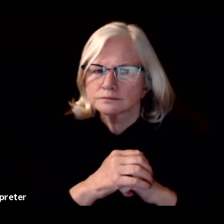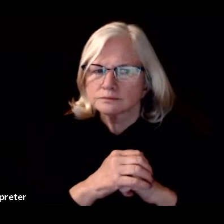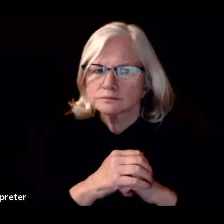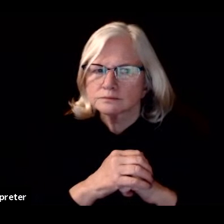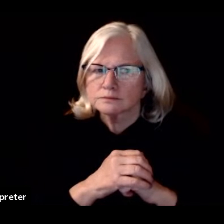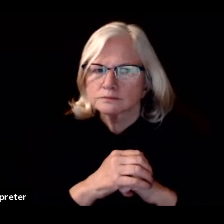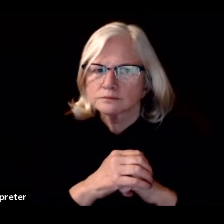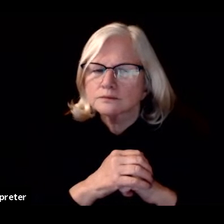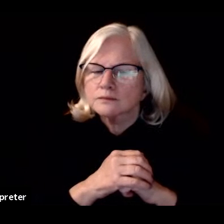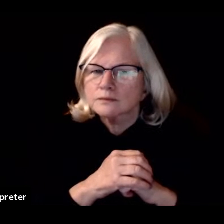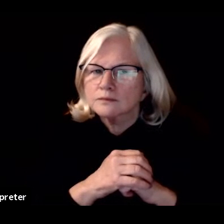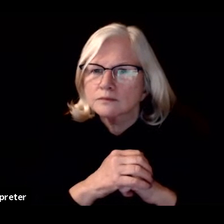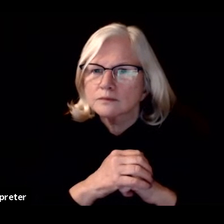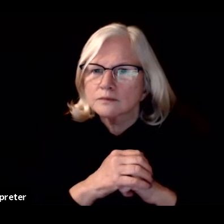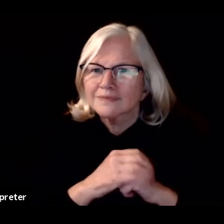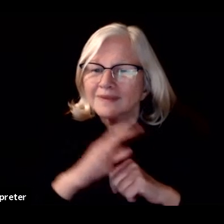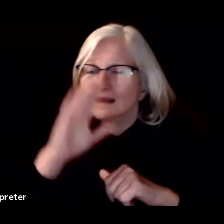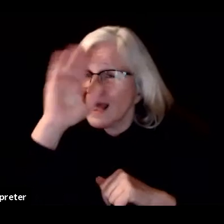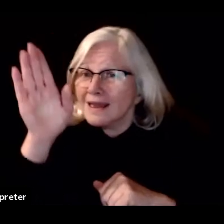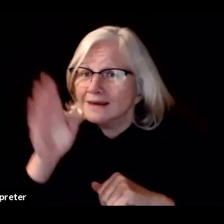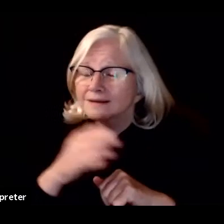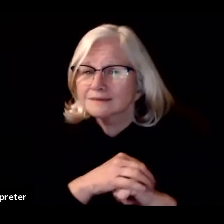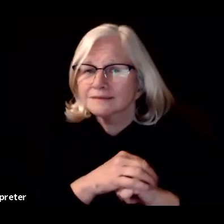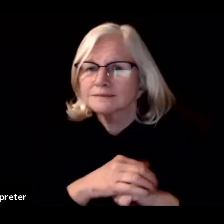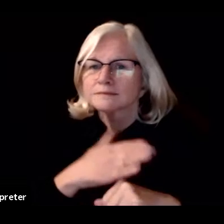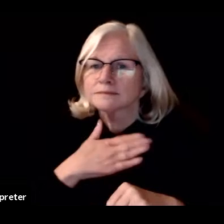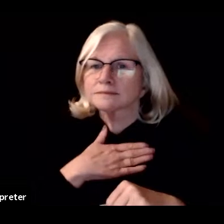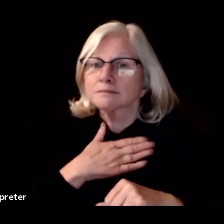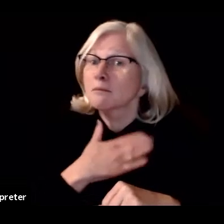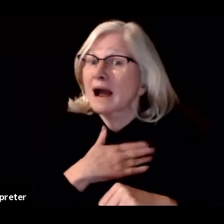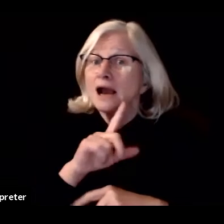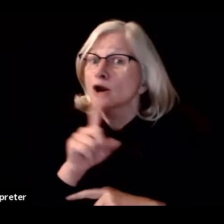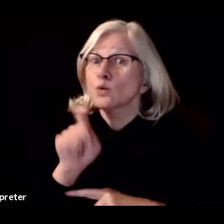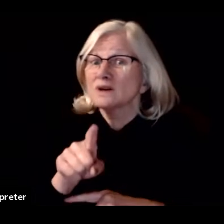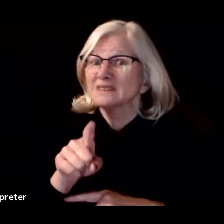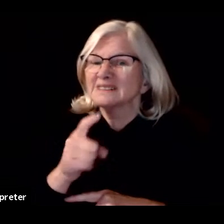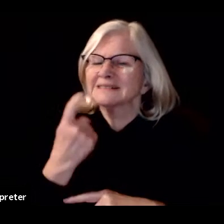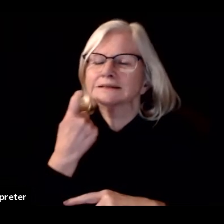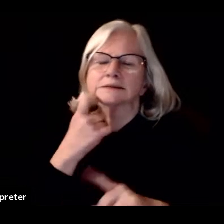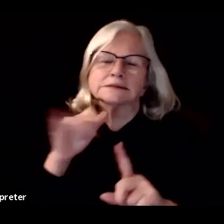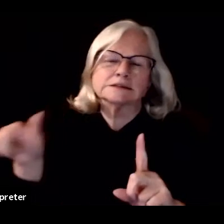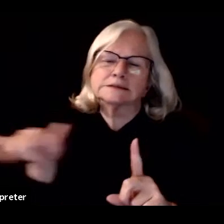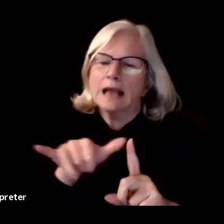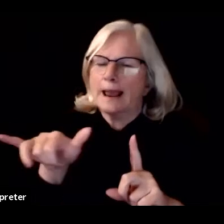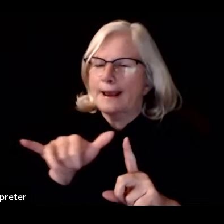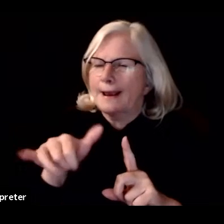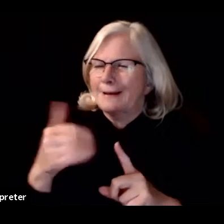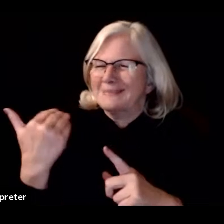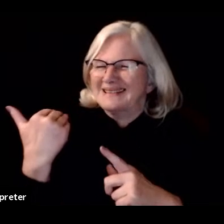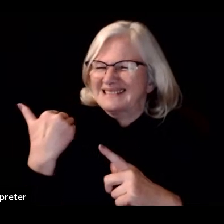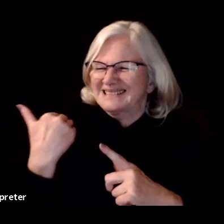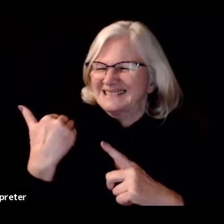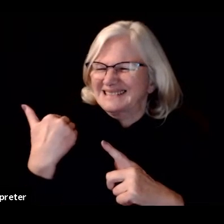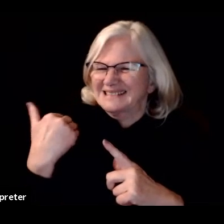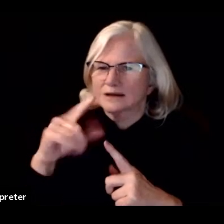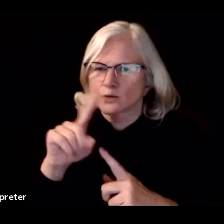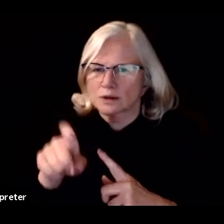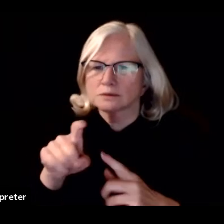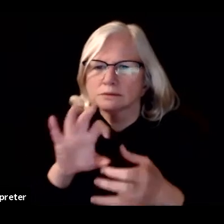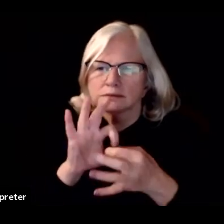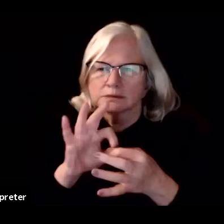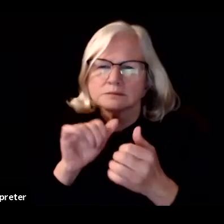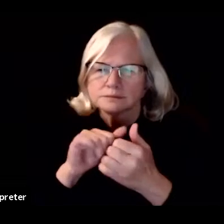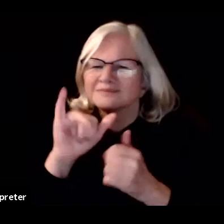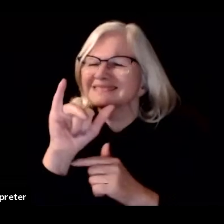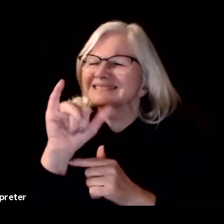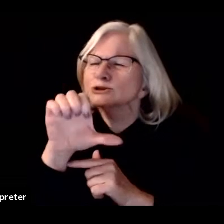Hi, so that was a similar line of questioning to what I wanted to raise, but just building off of the ICU bed capacity, we're wavering so